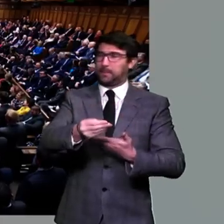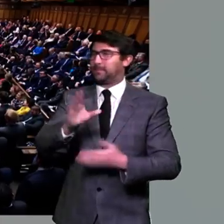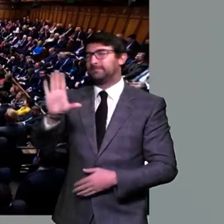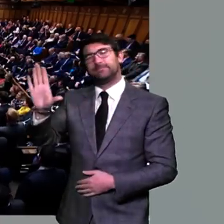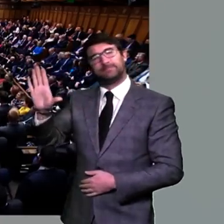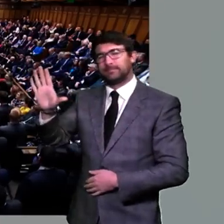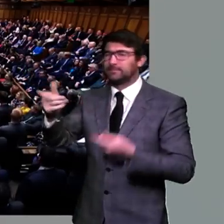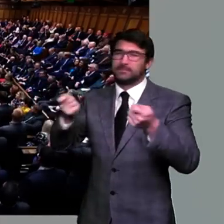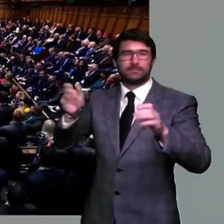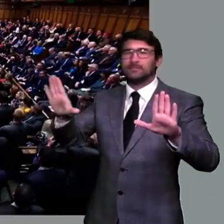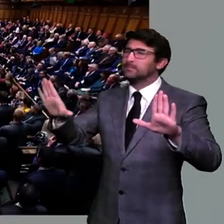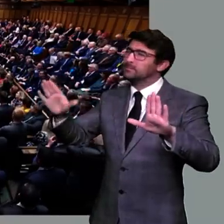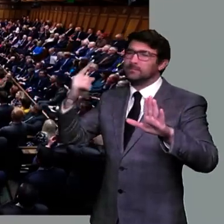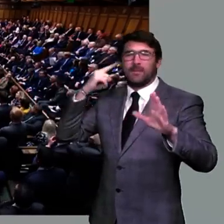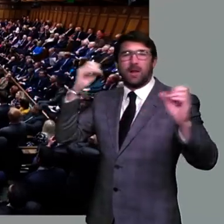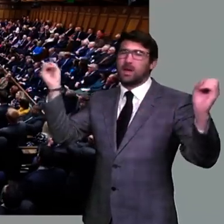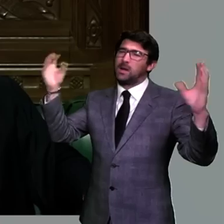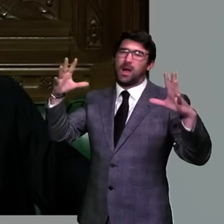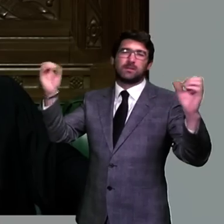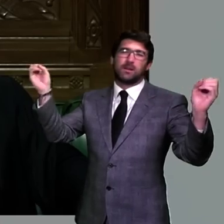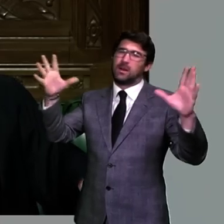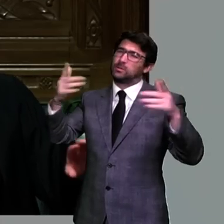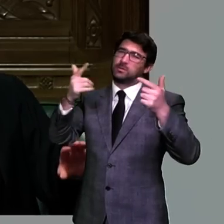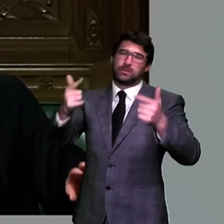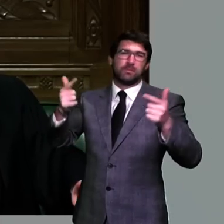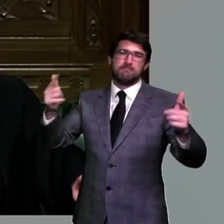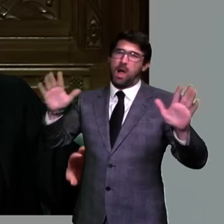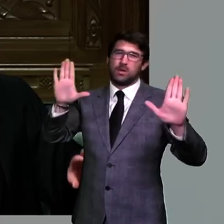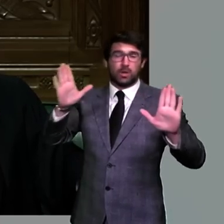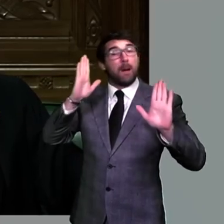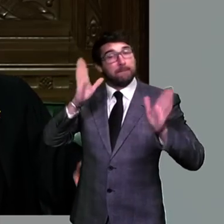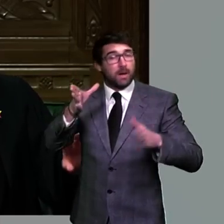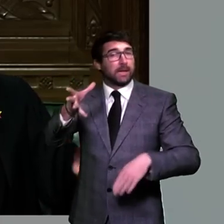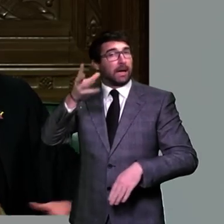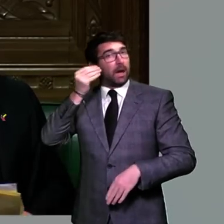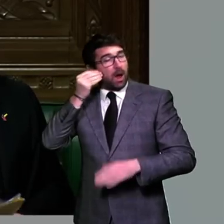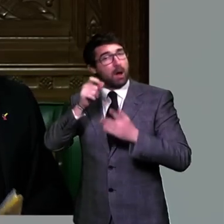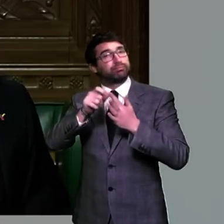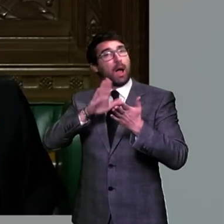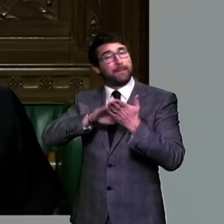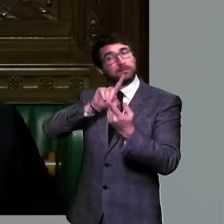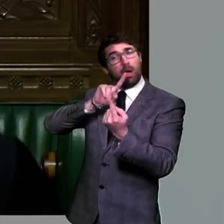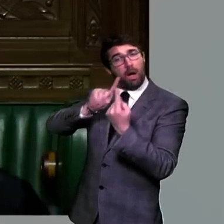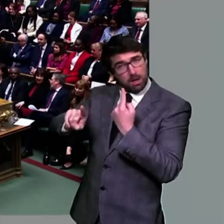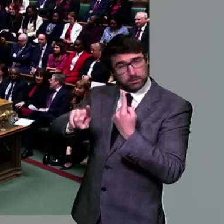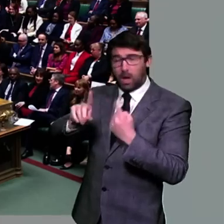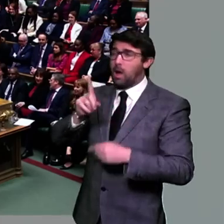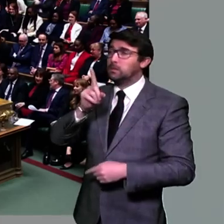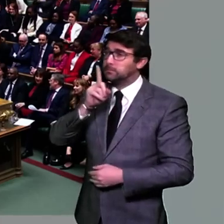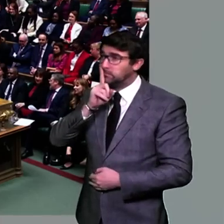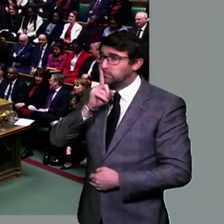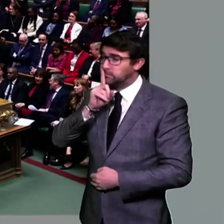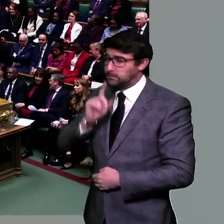Order. Order. I'm going to hear the Prime Minister. I suggest that all members need to hear the answer. Prime Minister.